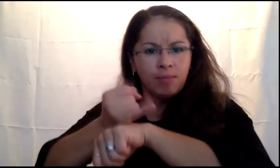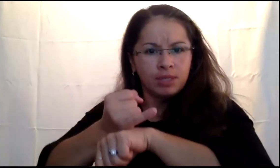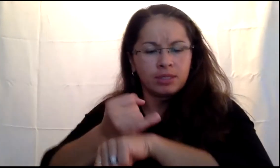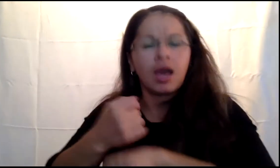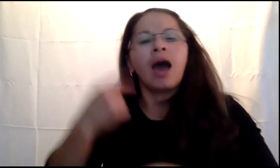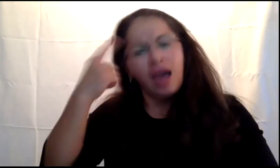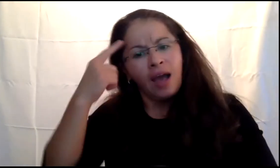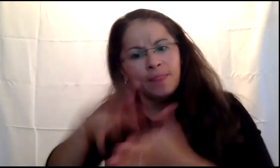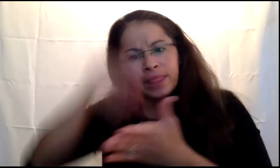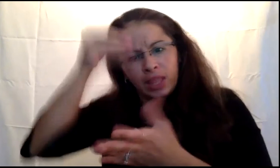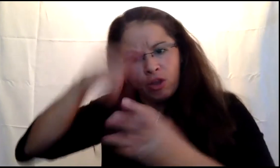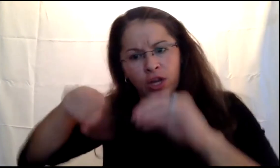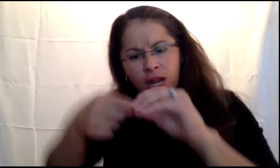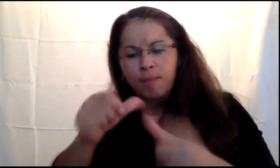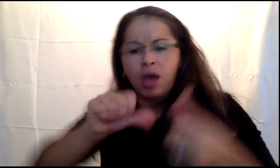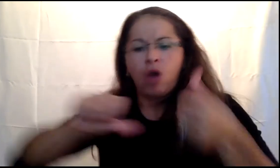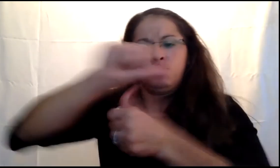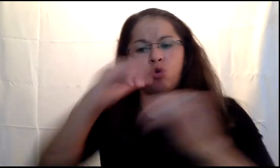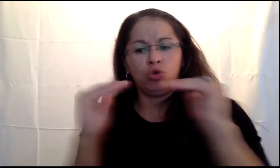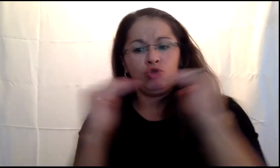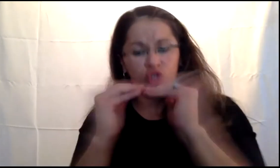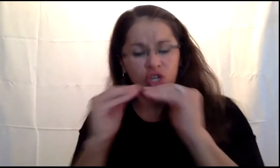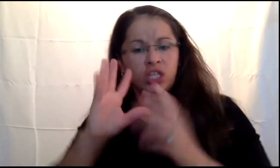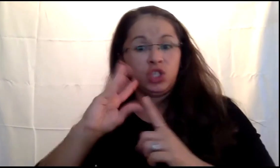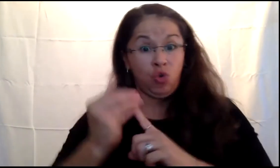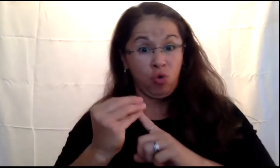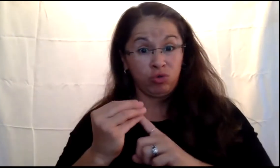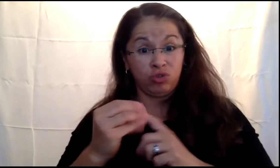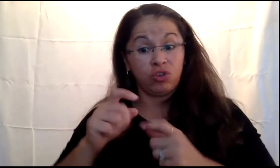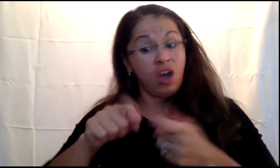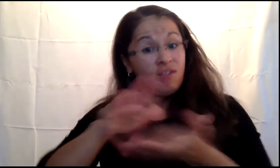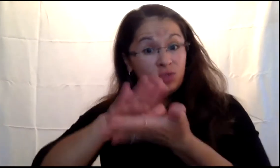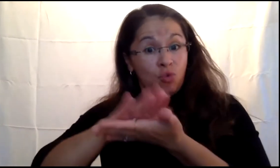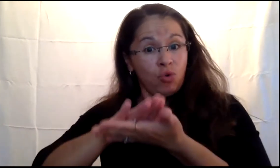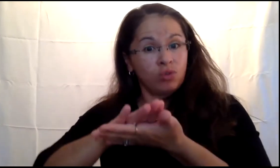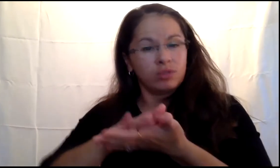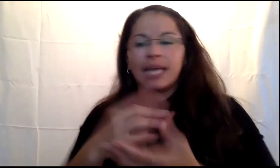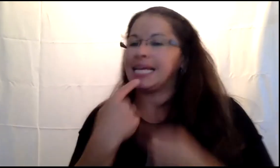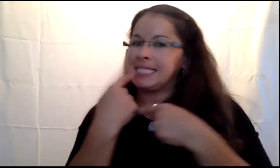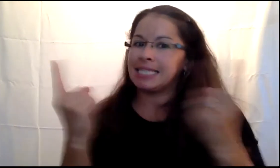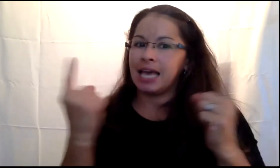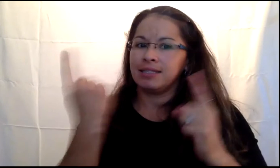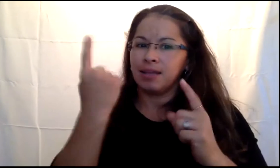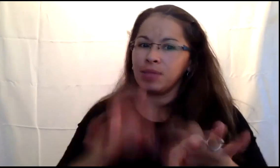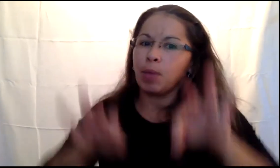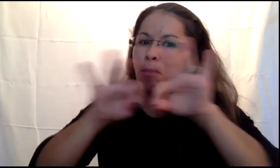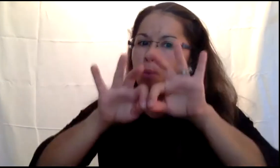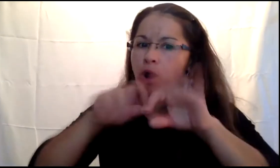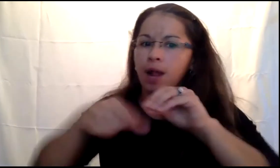culture of a place, I think, says something about their openness to diverse